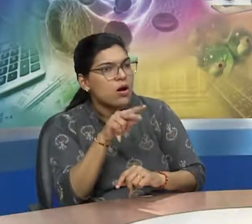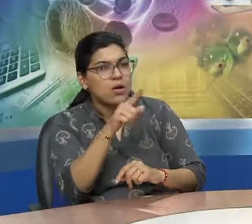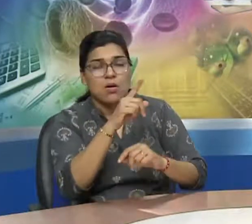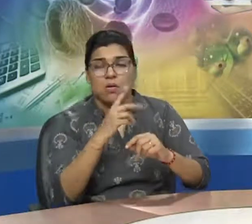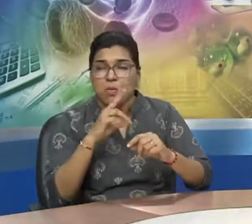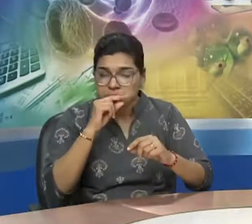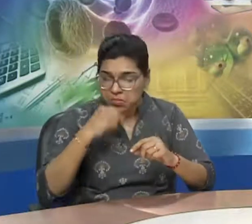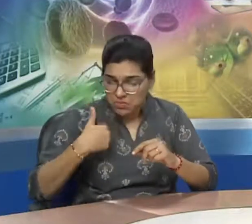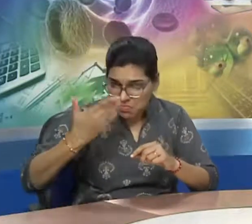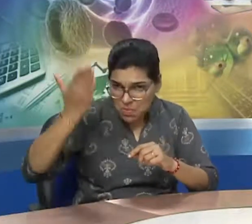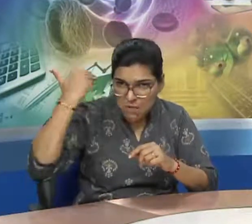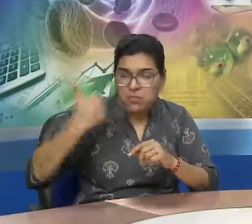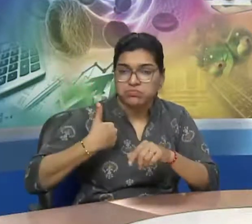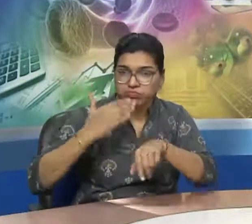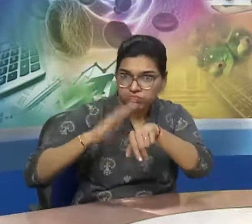feelings.